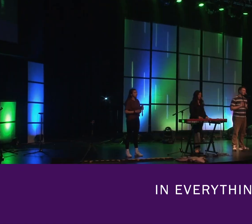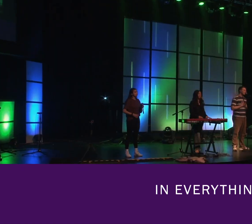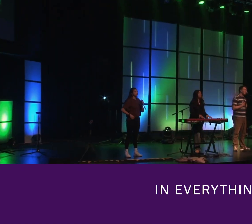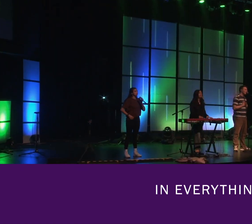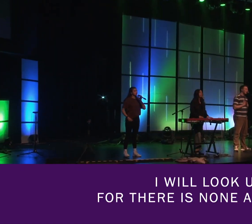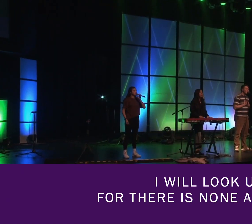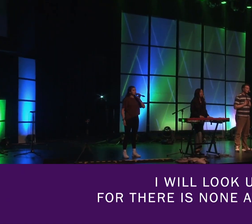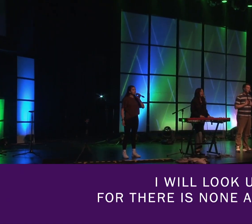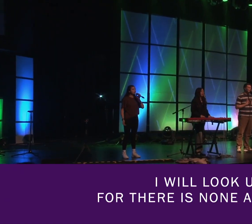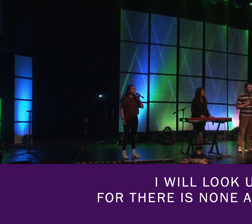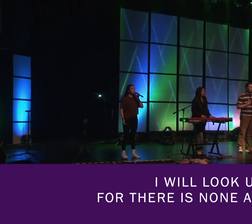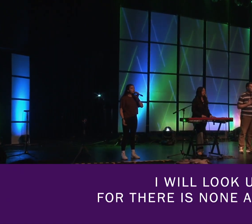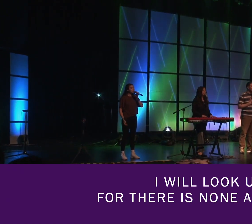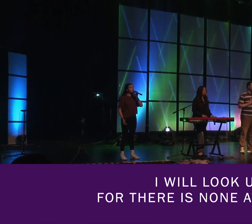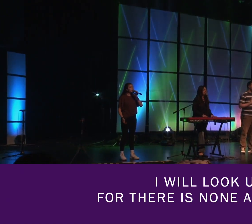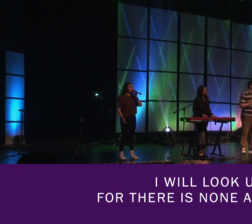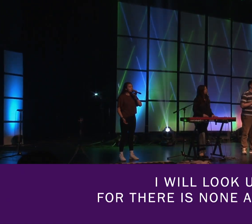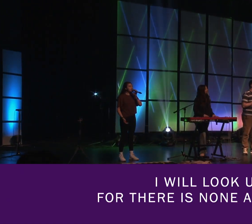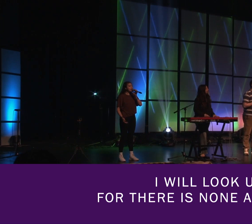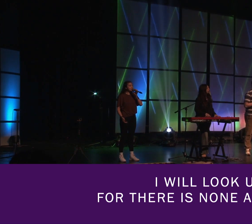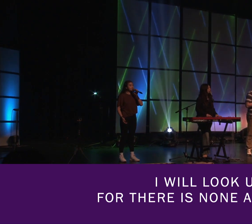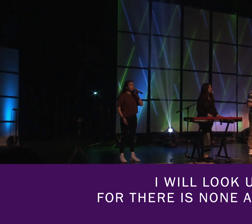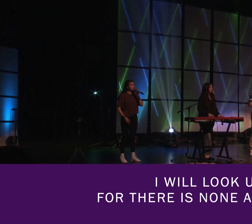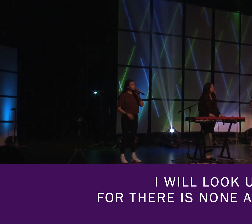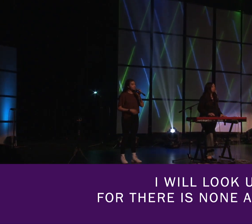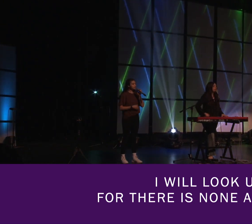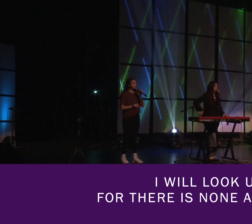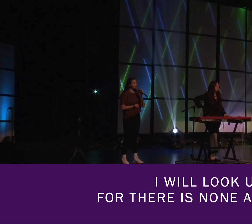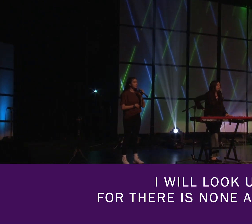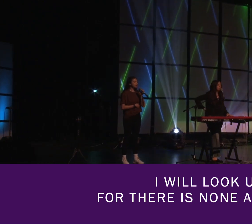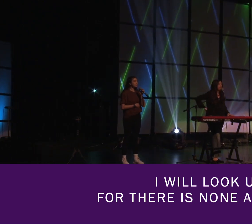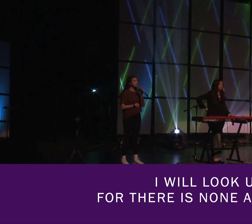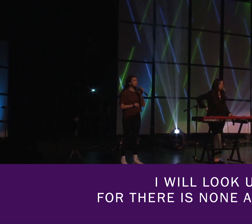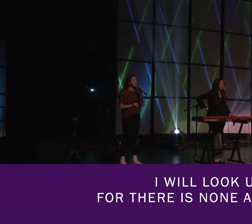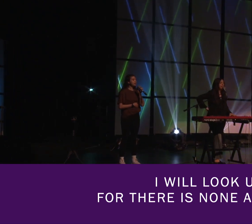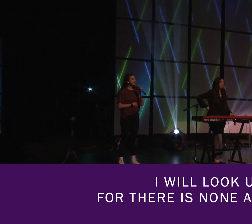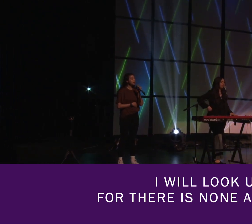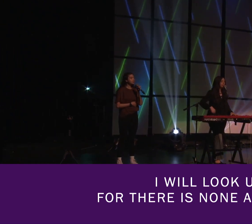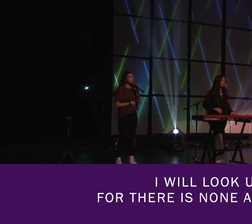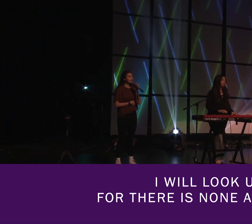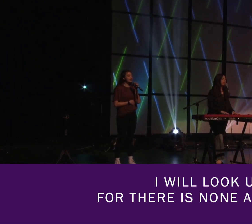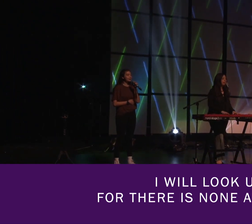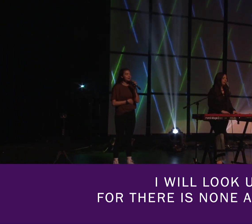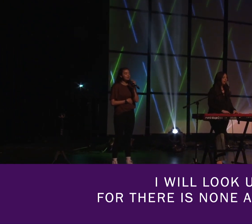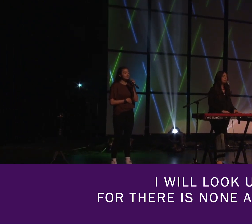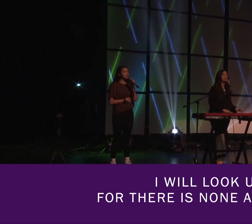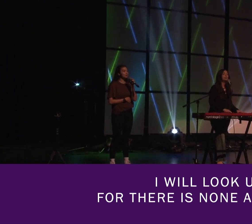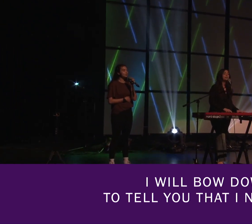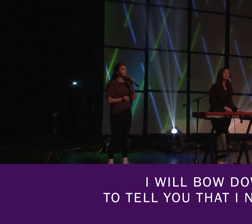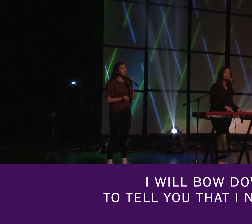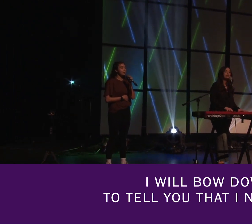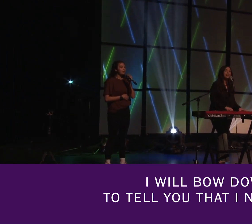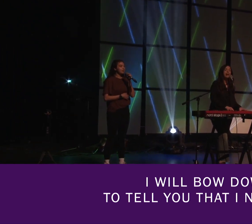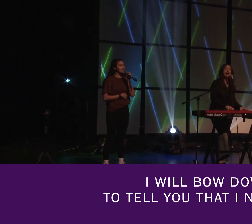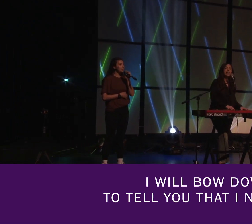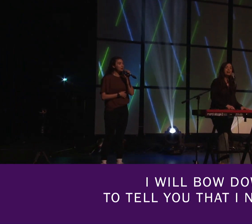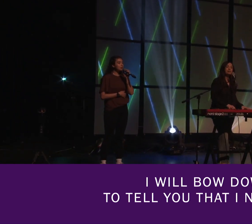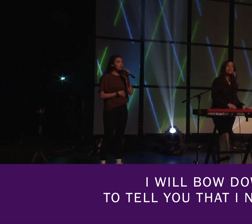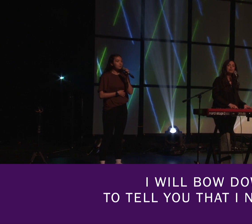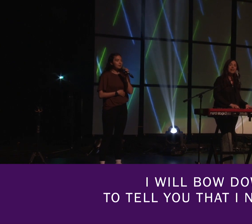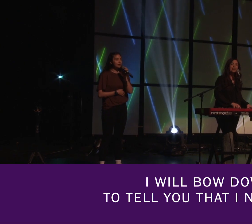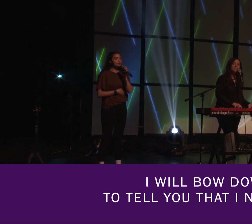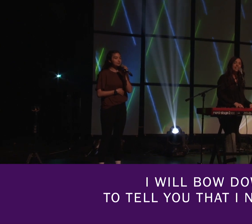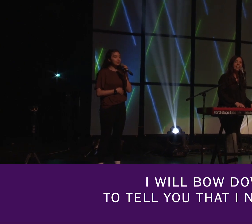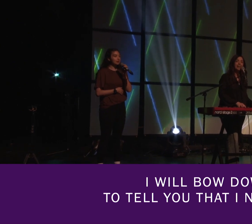everything. I will look up, for there is none above you.